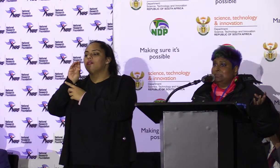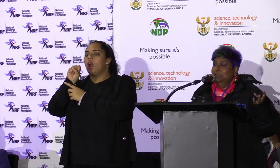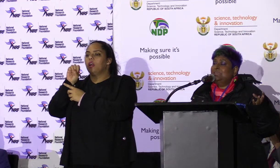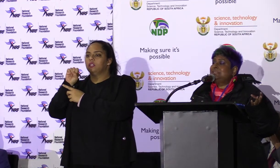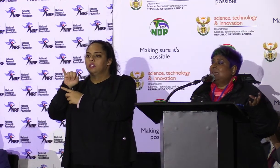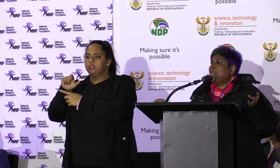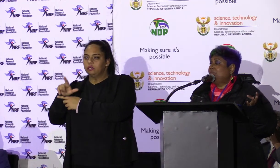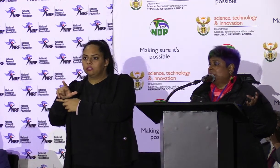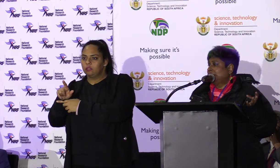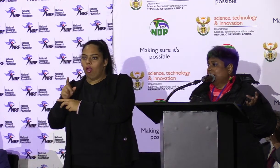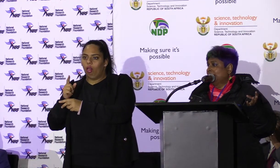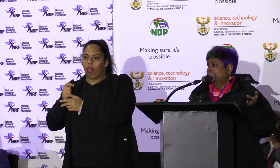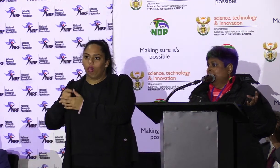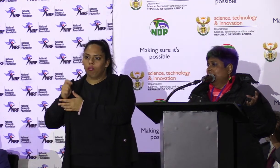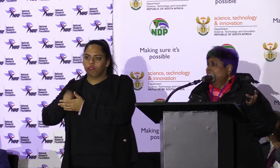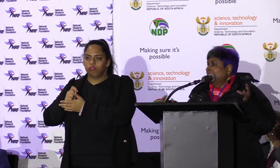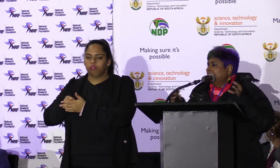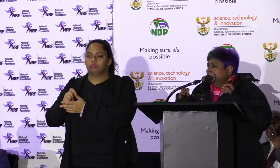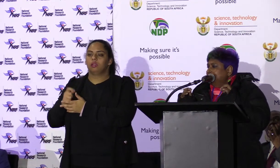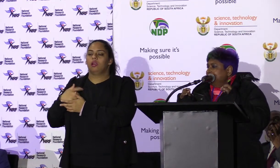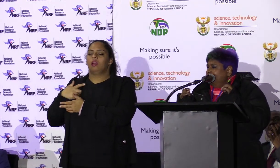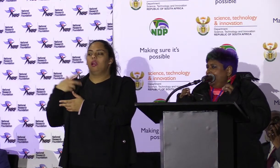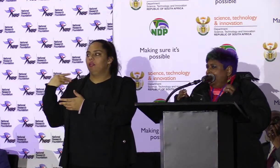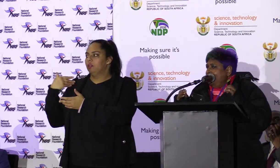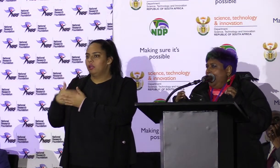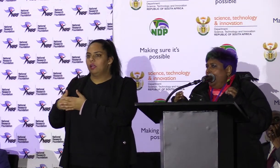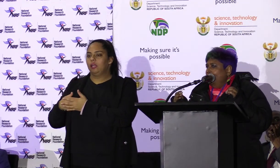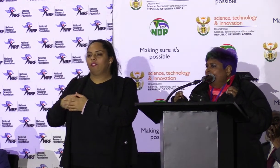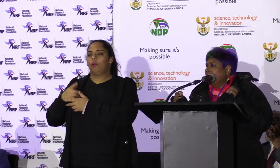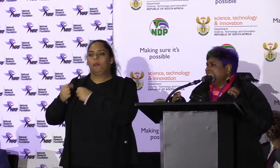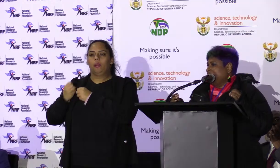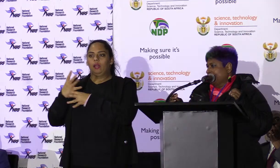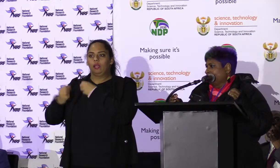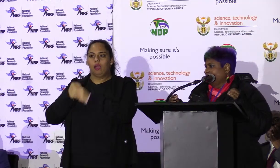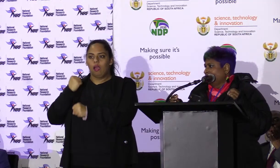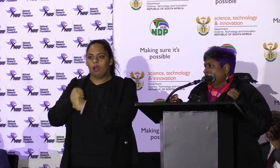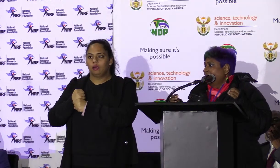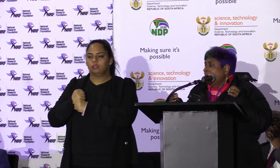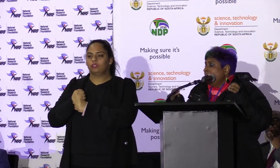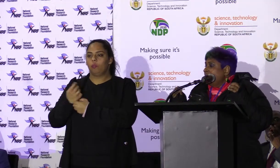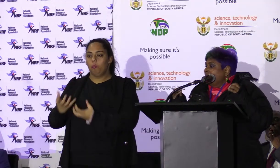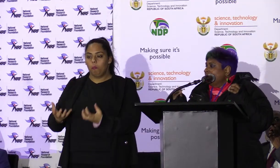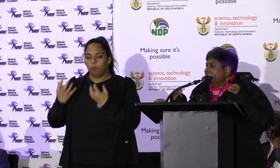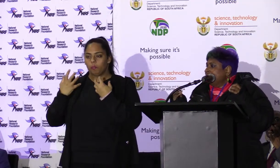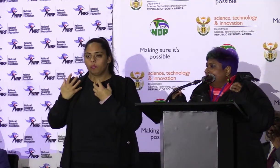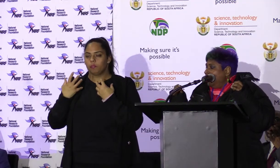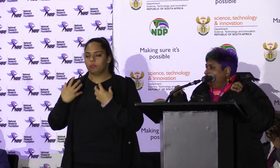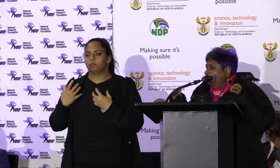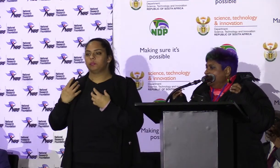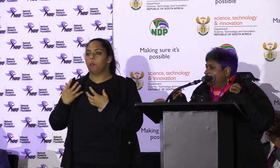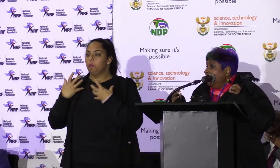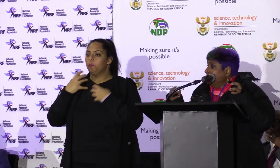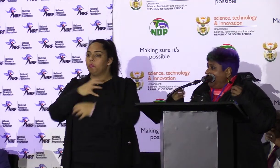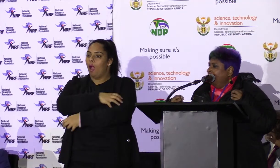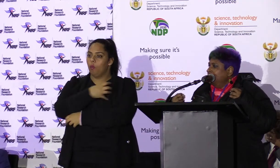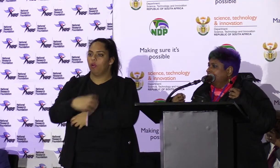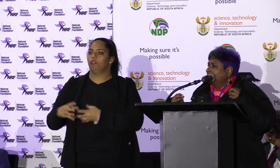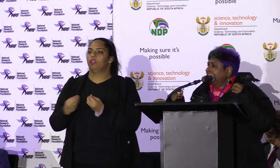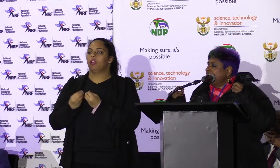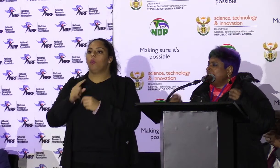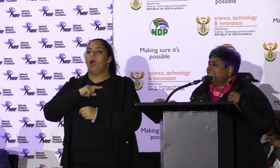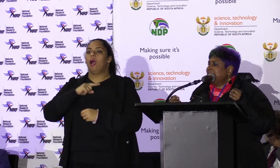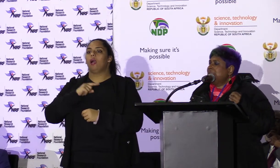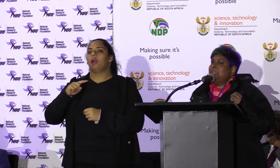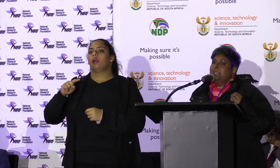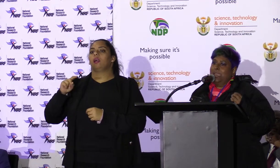contained in South Africa. This is a very powerful thing because South Africa and